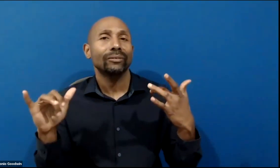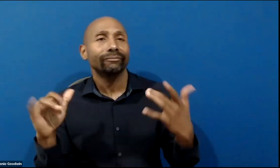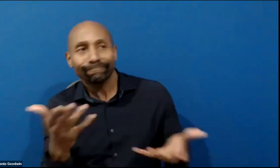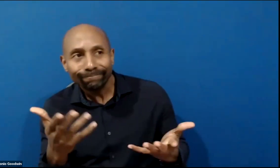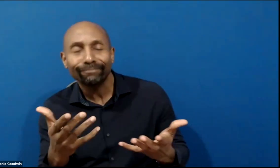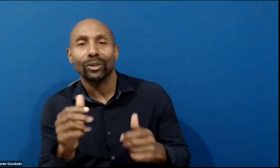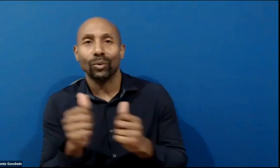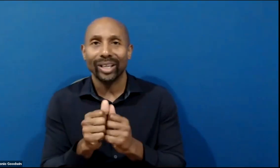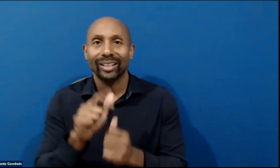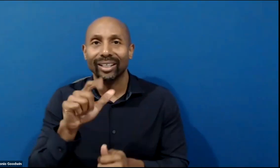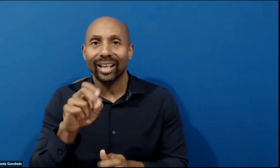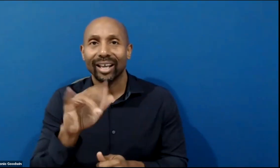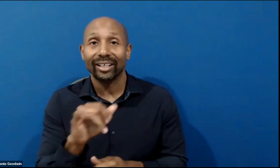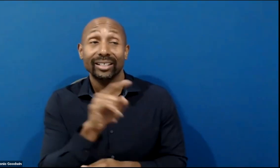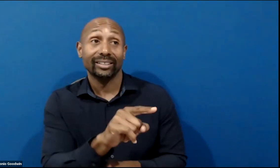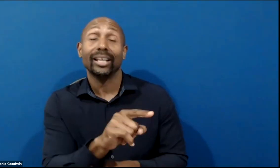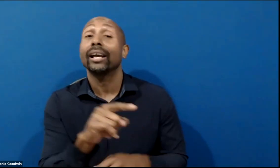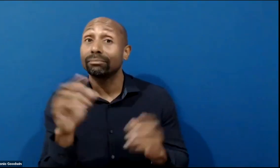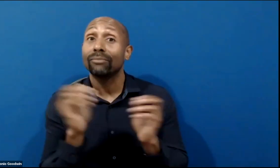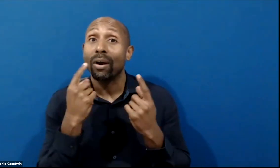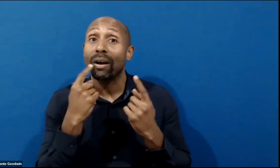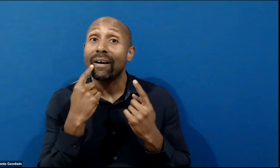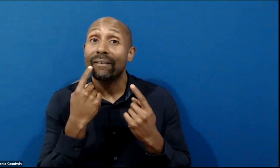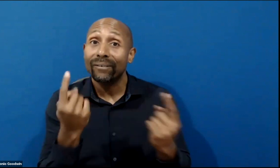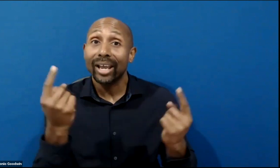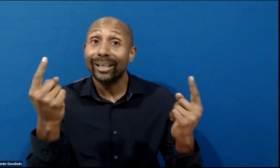is way more famous than I am.